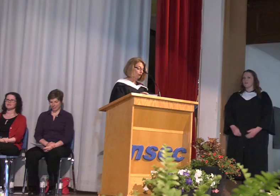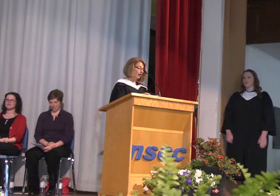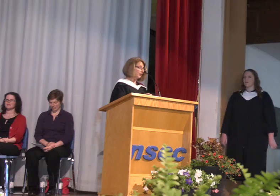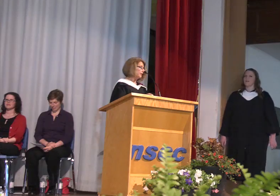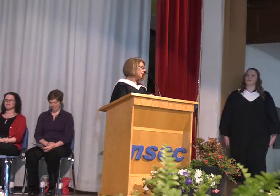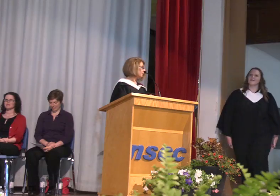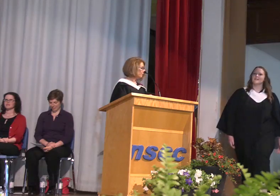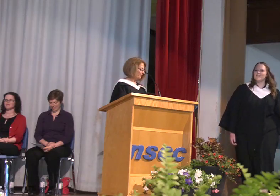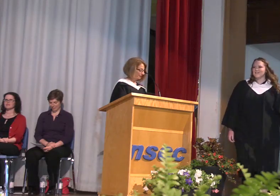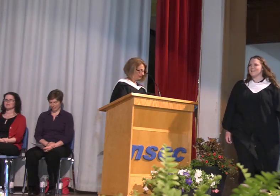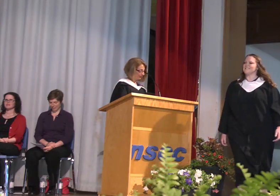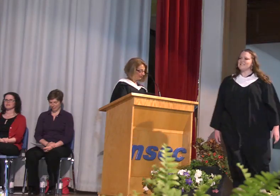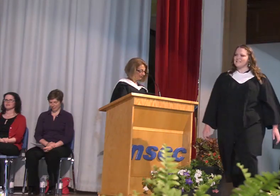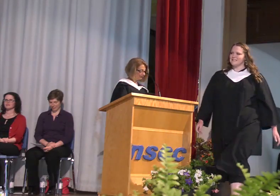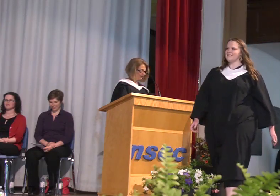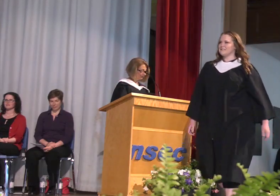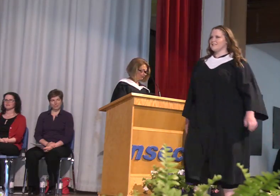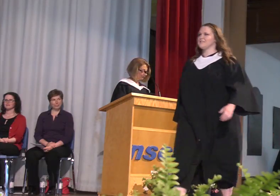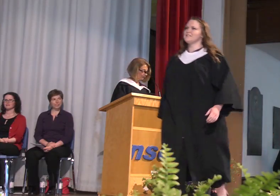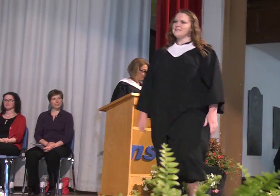Rachel Strickland.